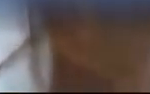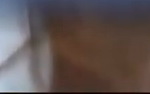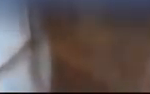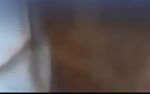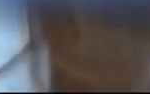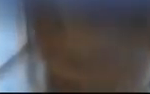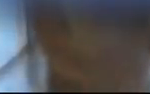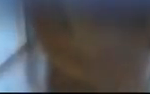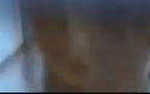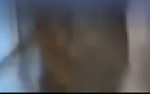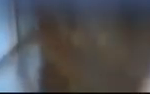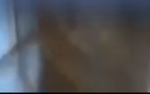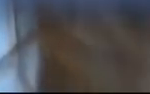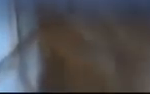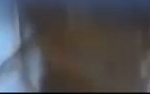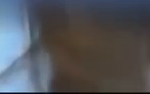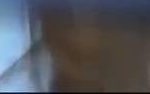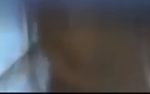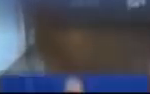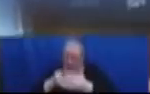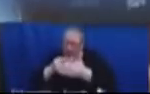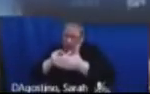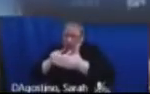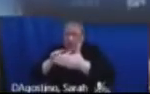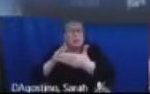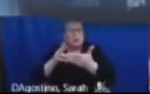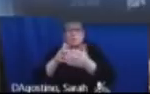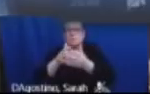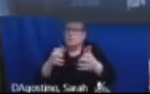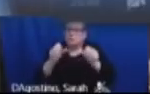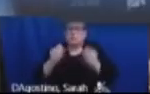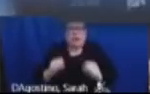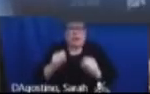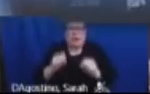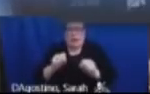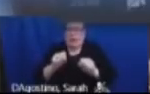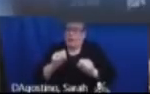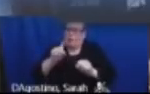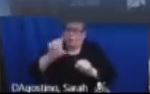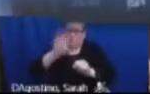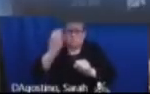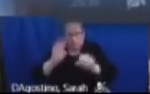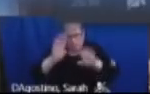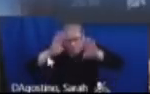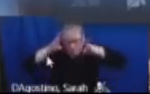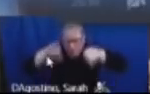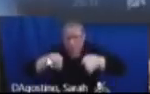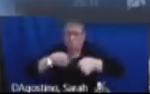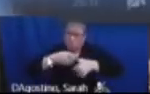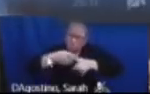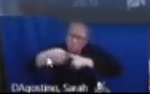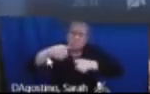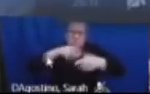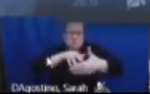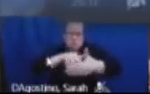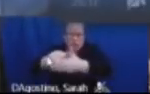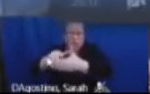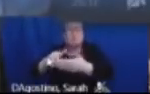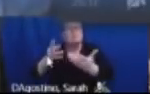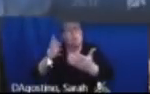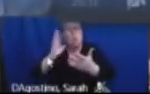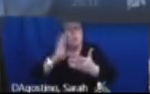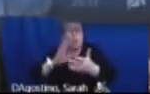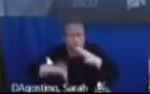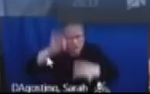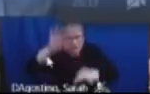to study and be able to do research on this. And more information is going to come. As